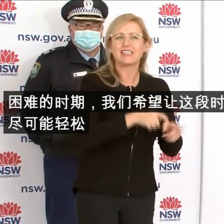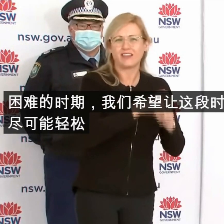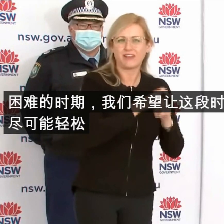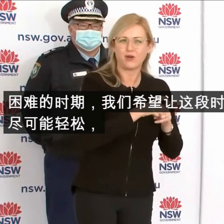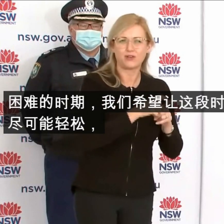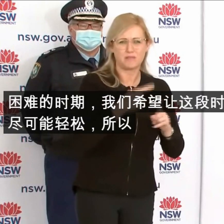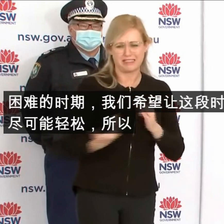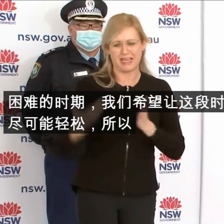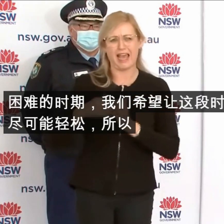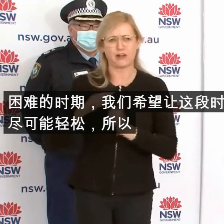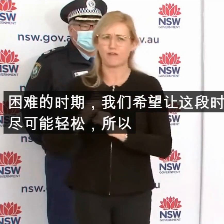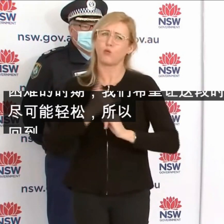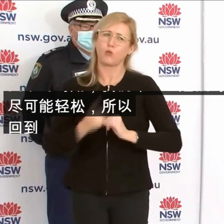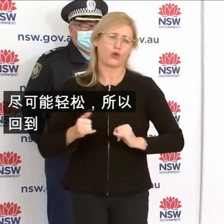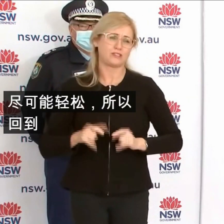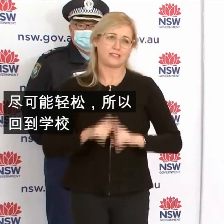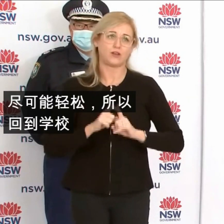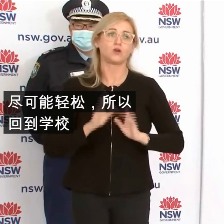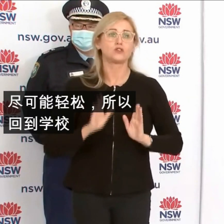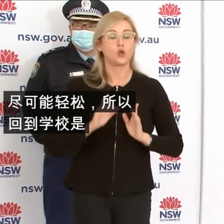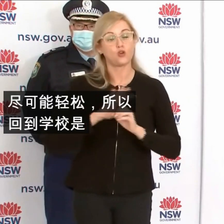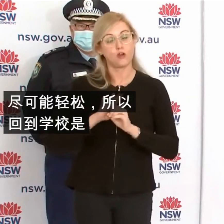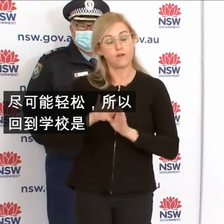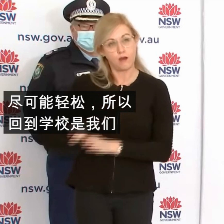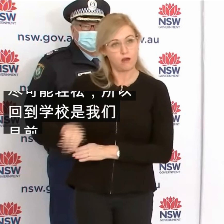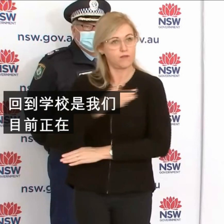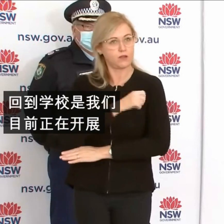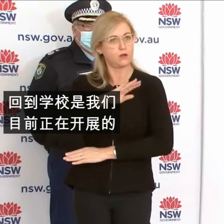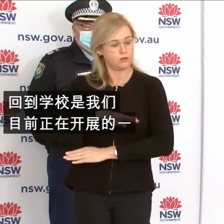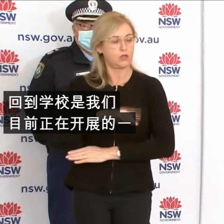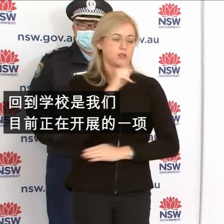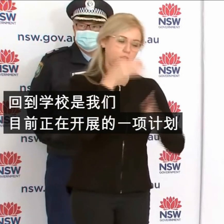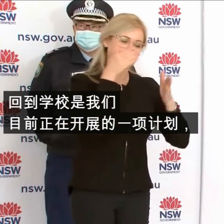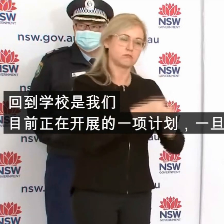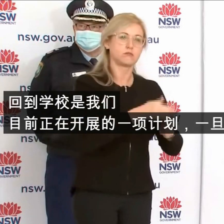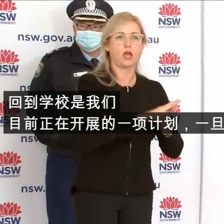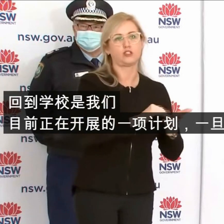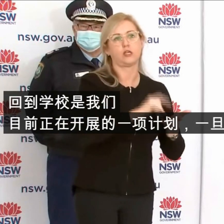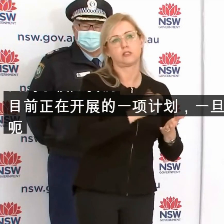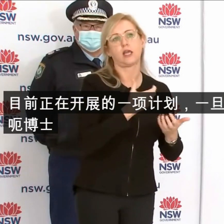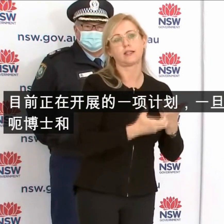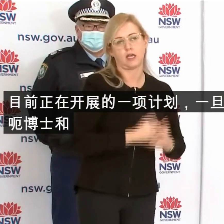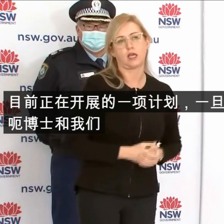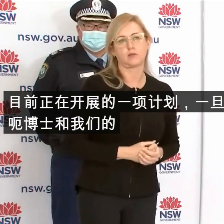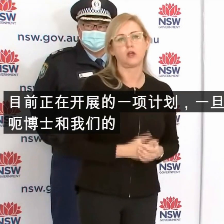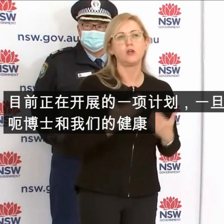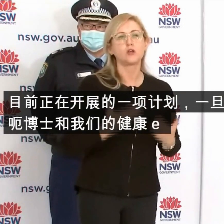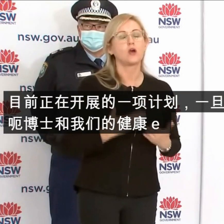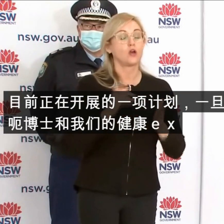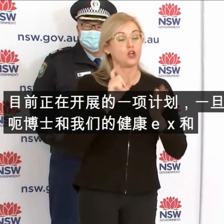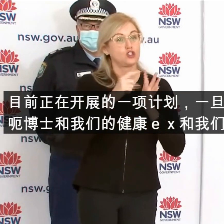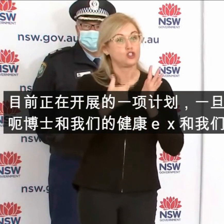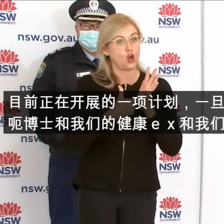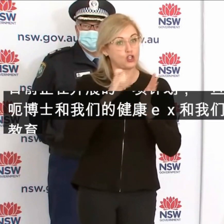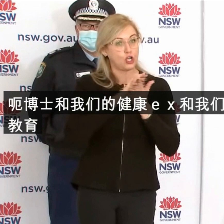that time as easy as possible. So going back to school is a program we're working on at the moment. And as soon as Dr. Chant